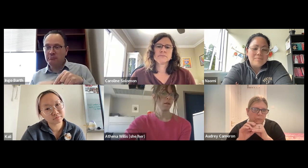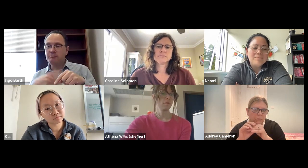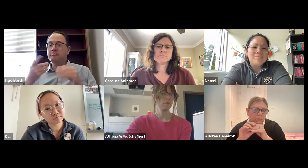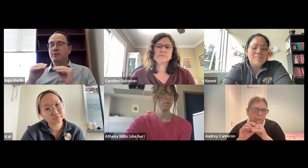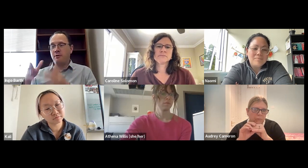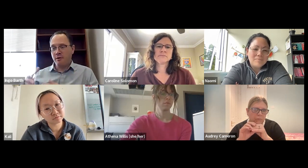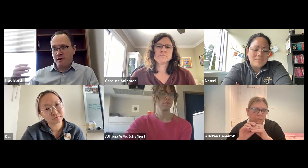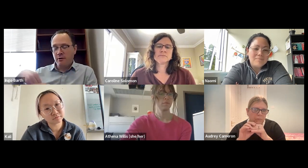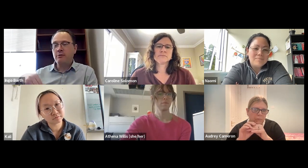invite them?